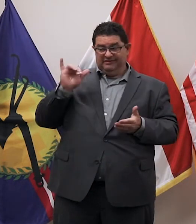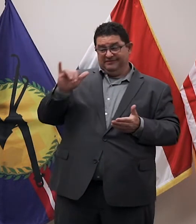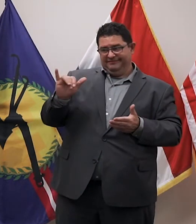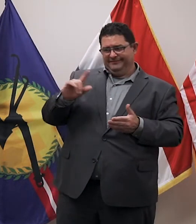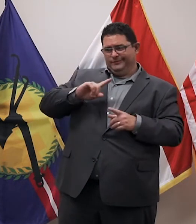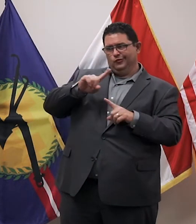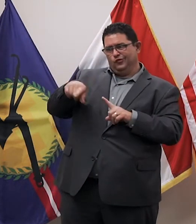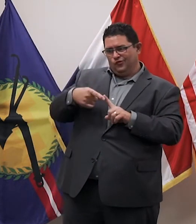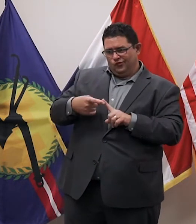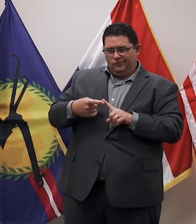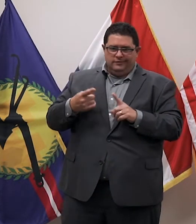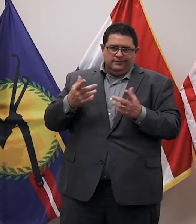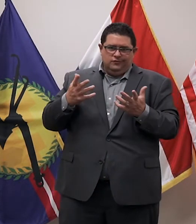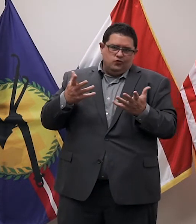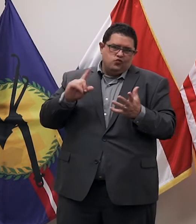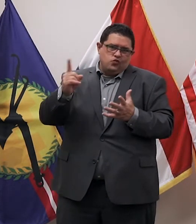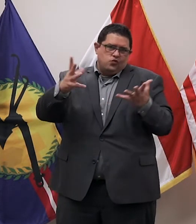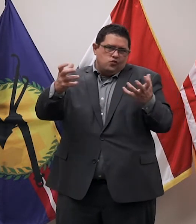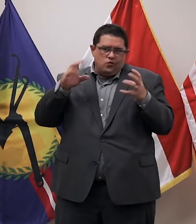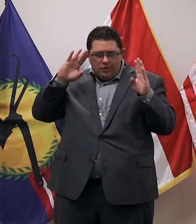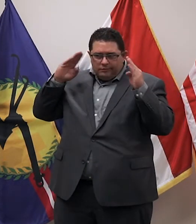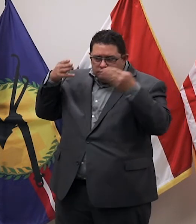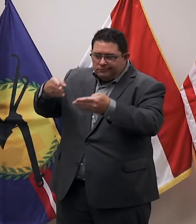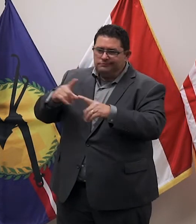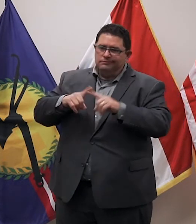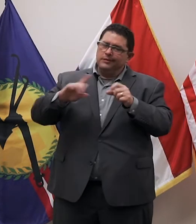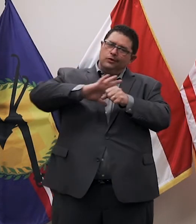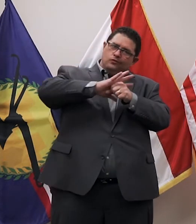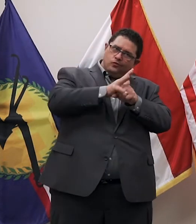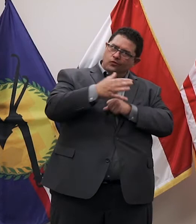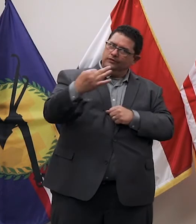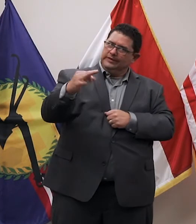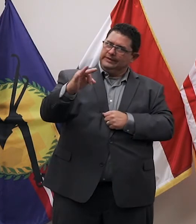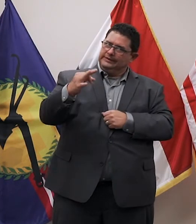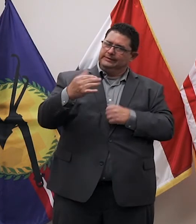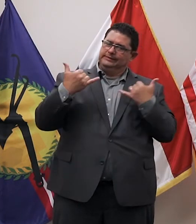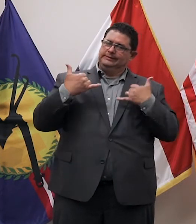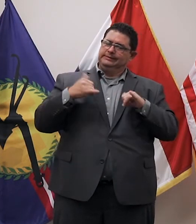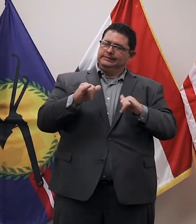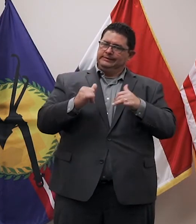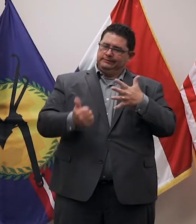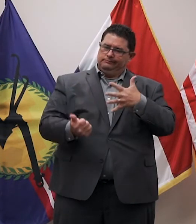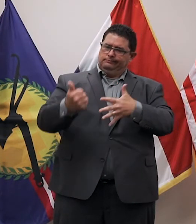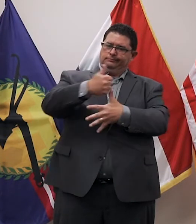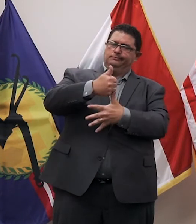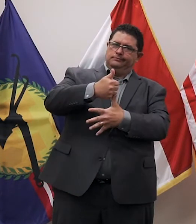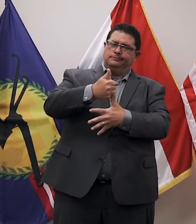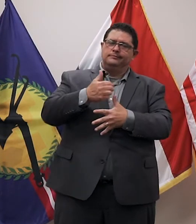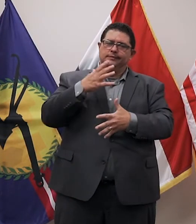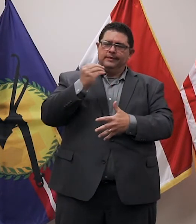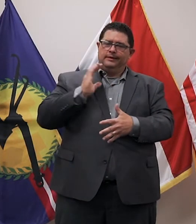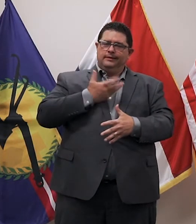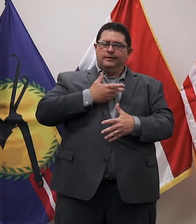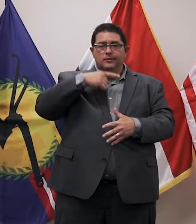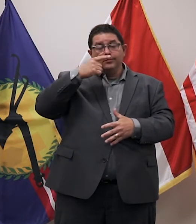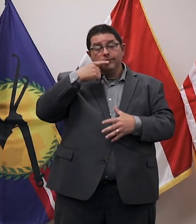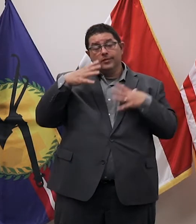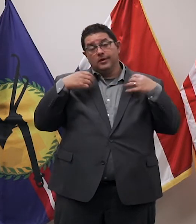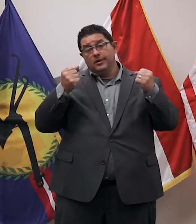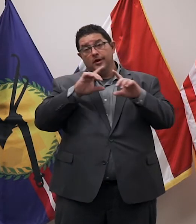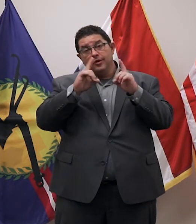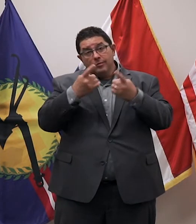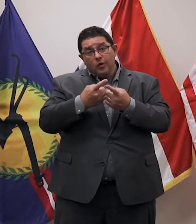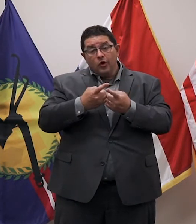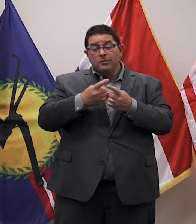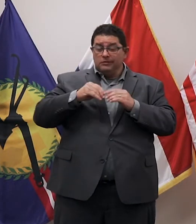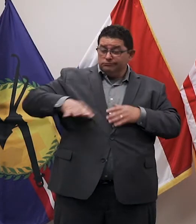focused. But COVID-19 remains a priority and is expected to keep our public health department and health departments